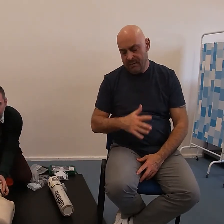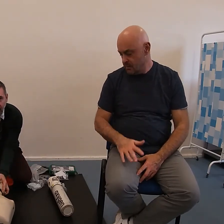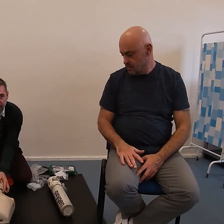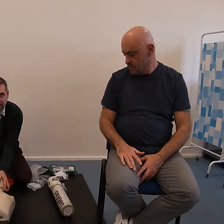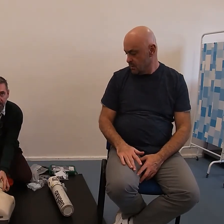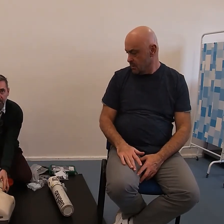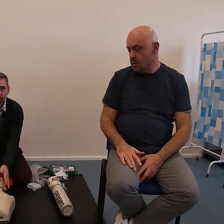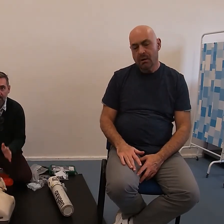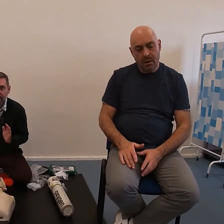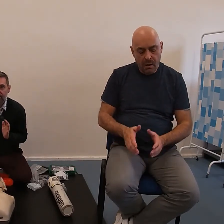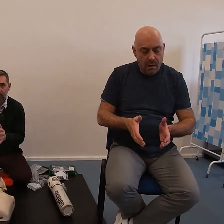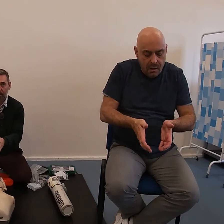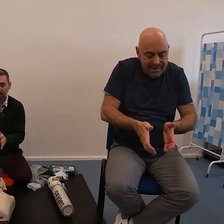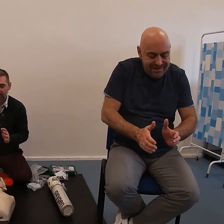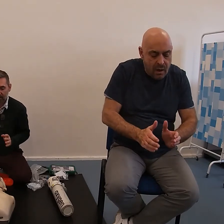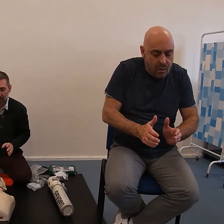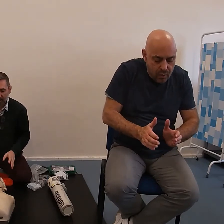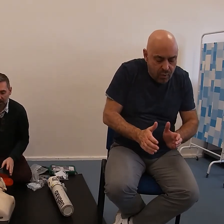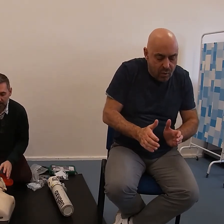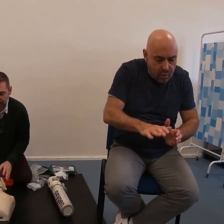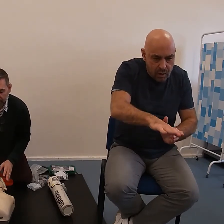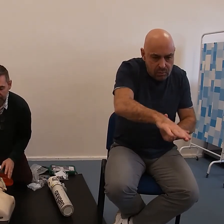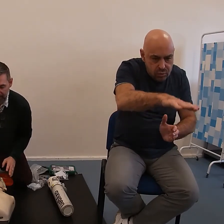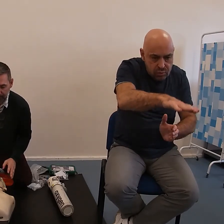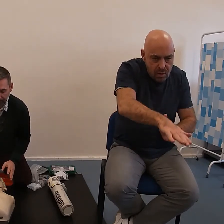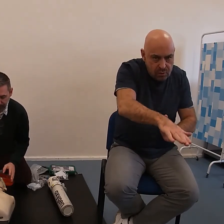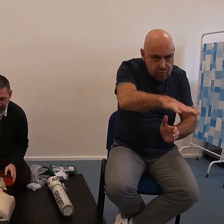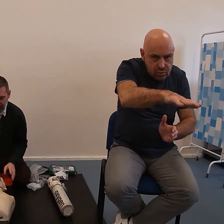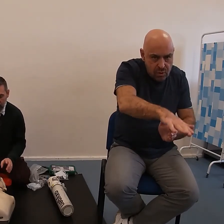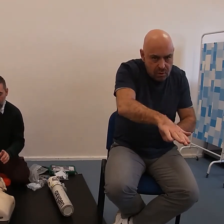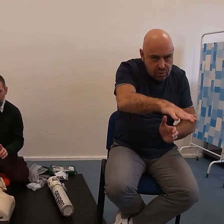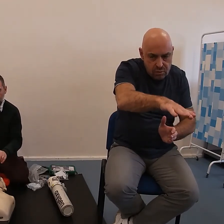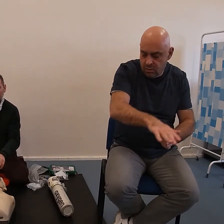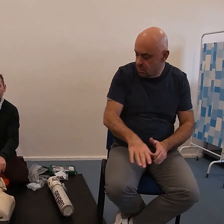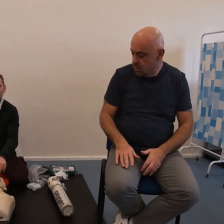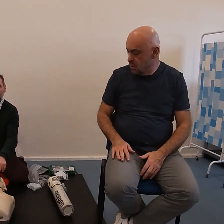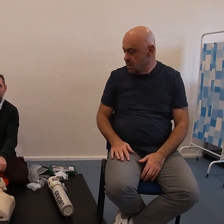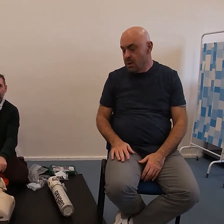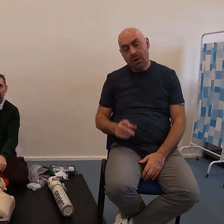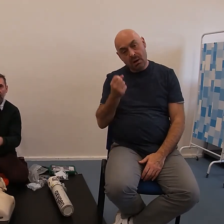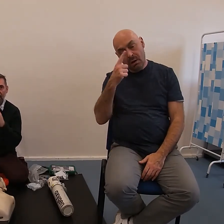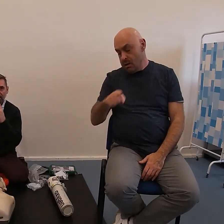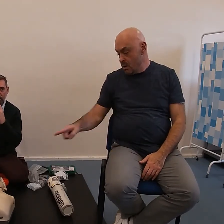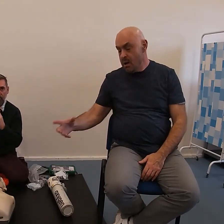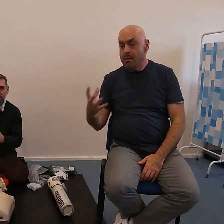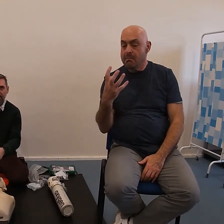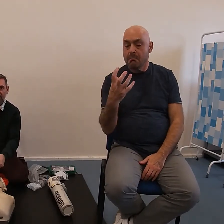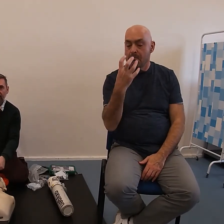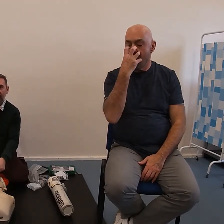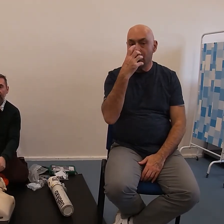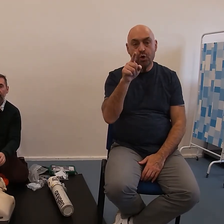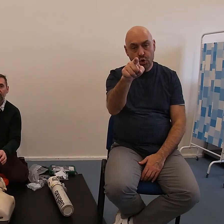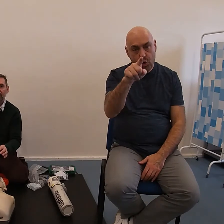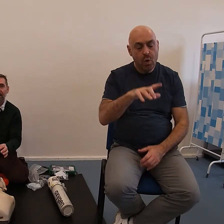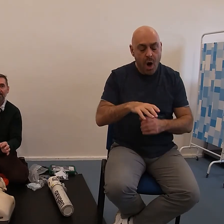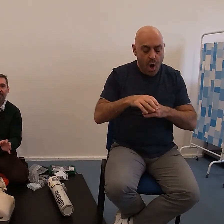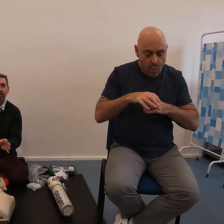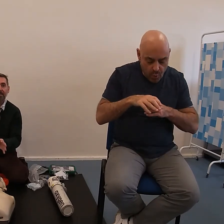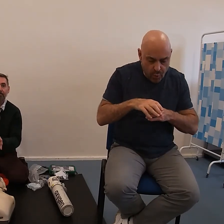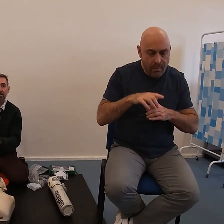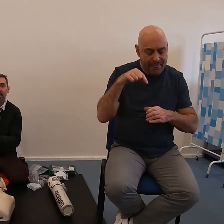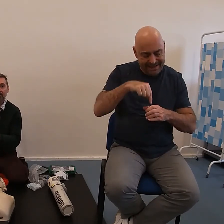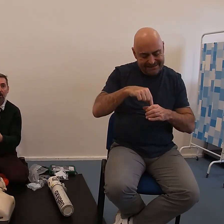and you can continue to breathe from above. Now, when you use a mask and you're breathing, the patient